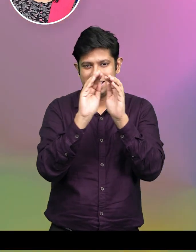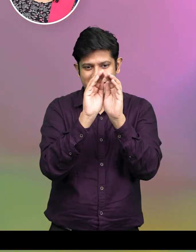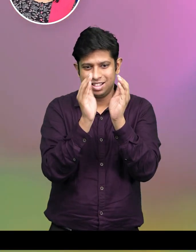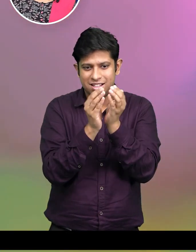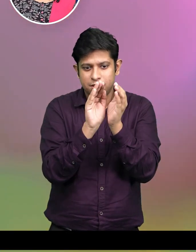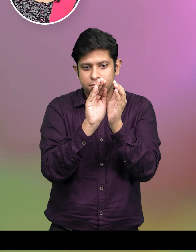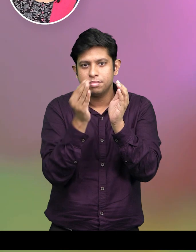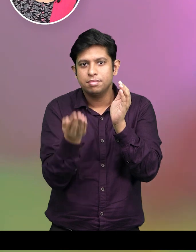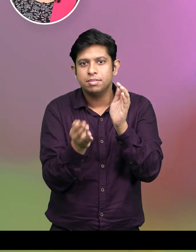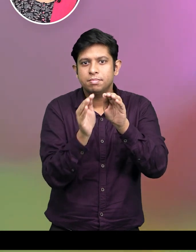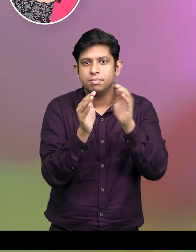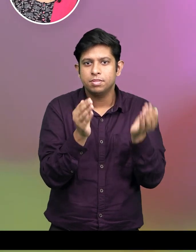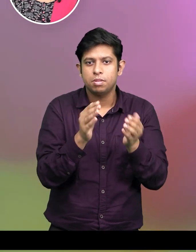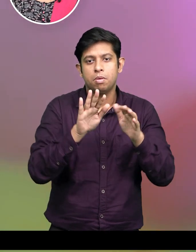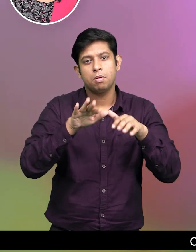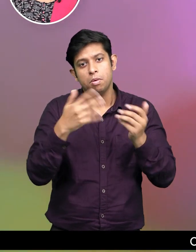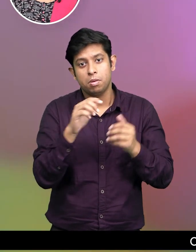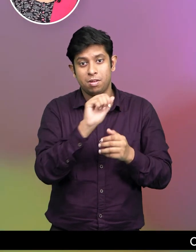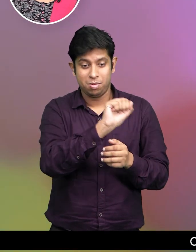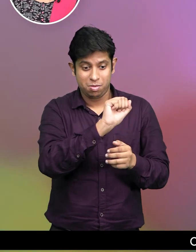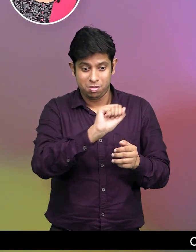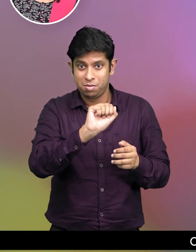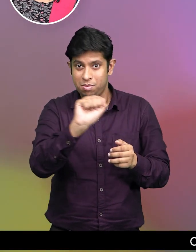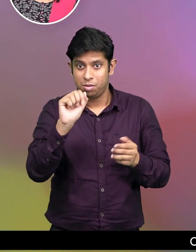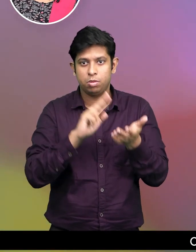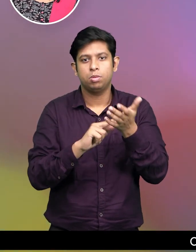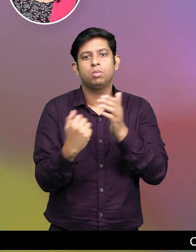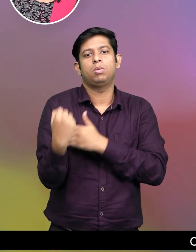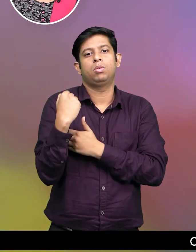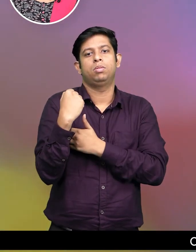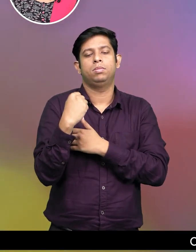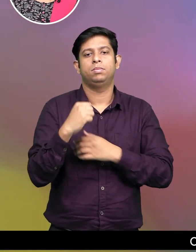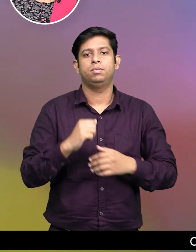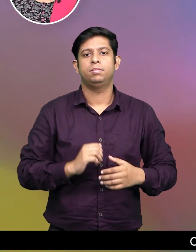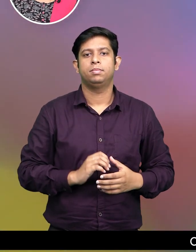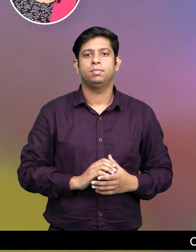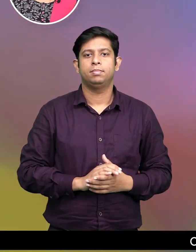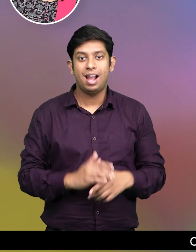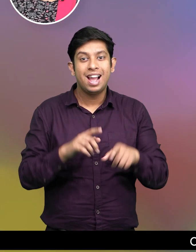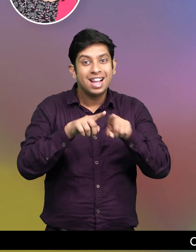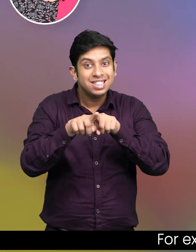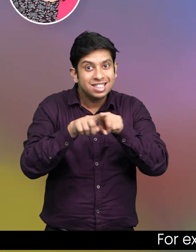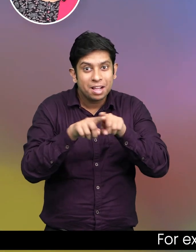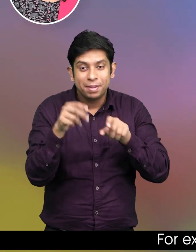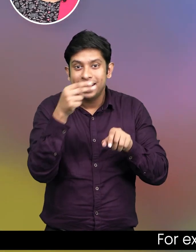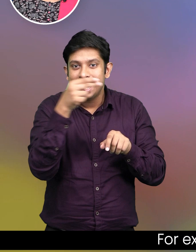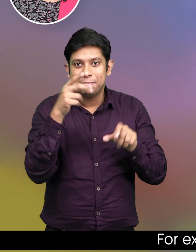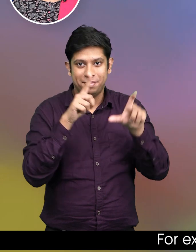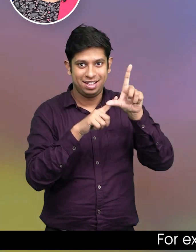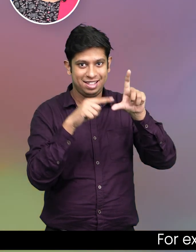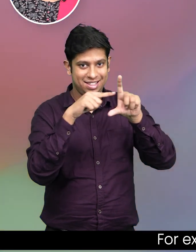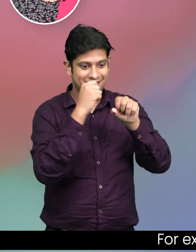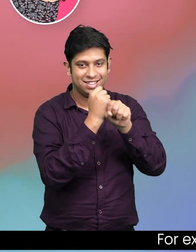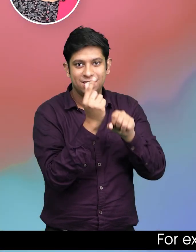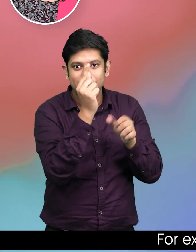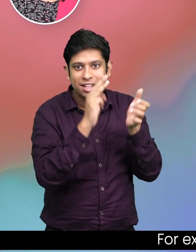seed dispersal, or even in their nutrition. For